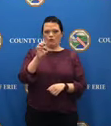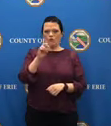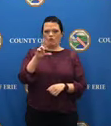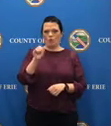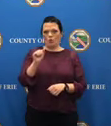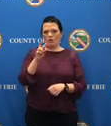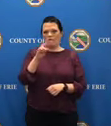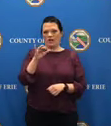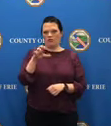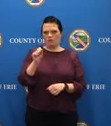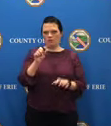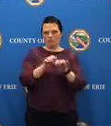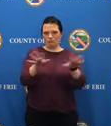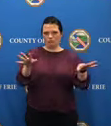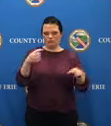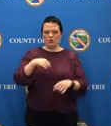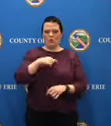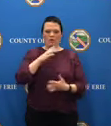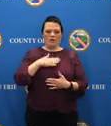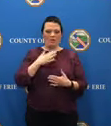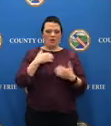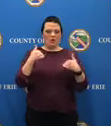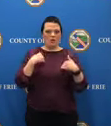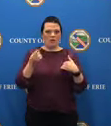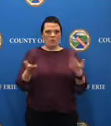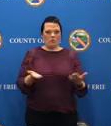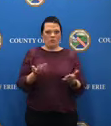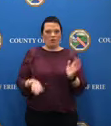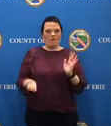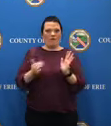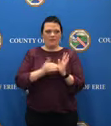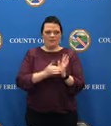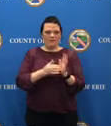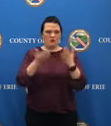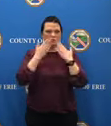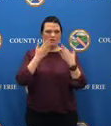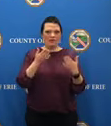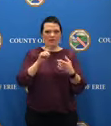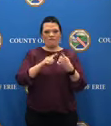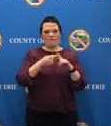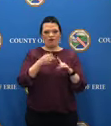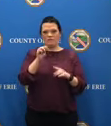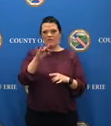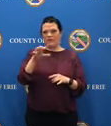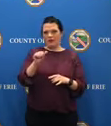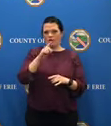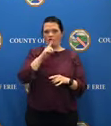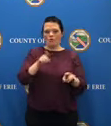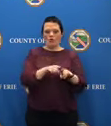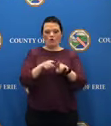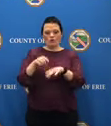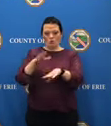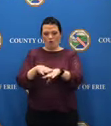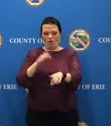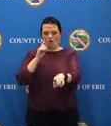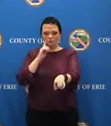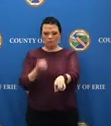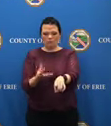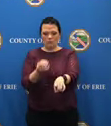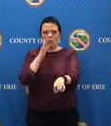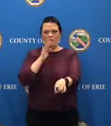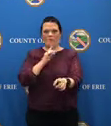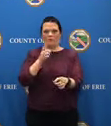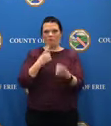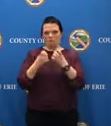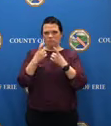coronavirus outbreak. We are glad to have you here once again, and we thank our friends in media who are also on and will be asking questions in a little